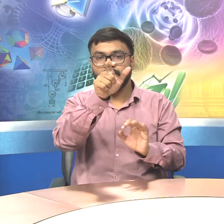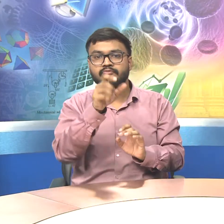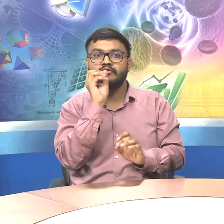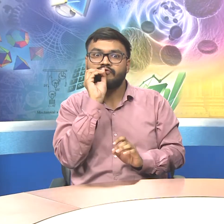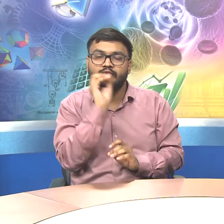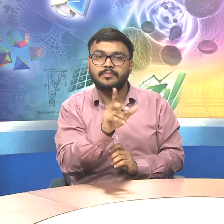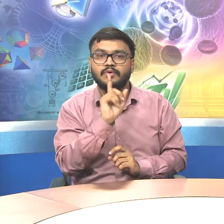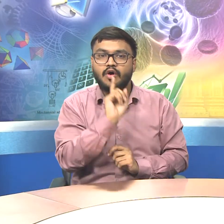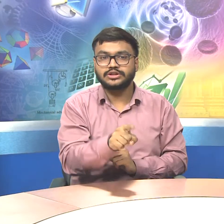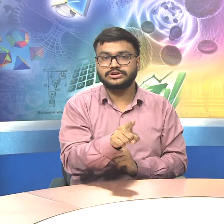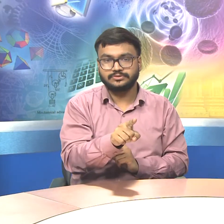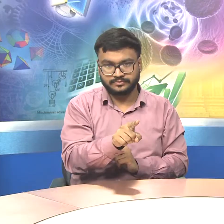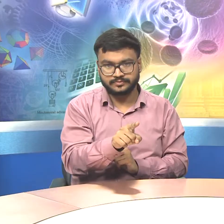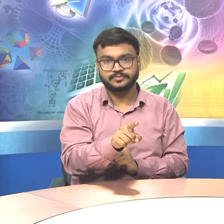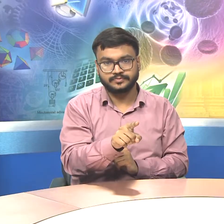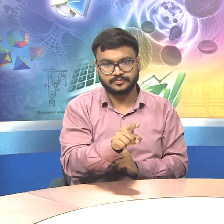In this sentence, order